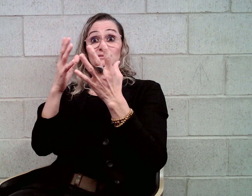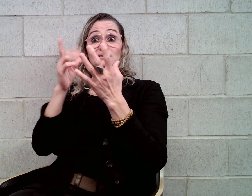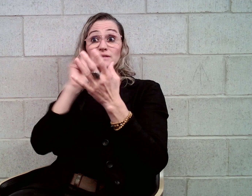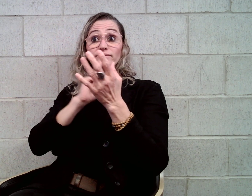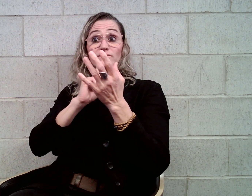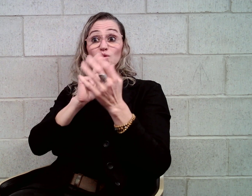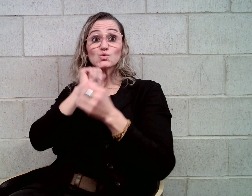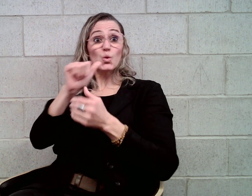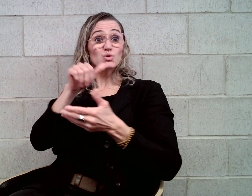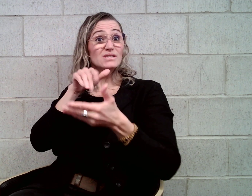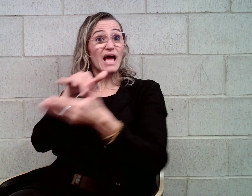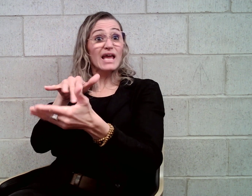it out there